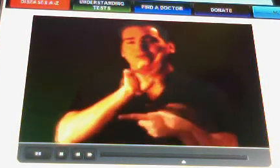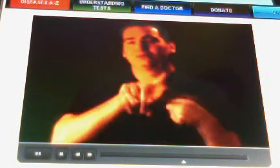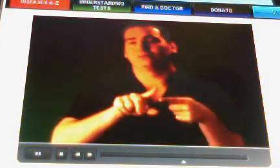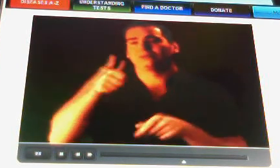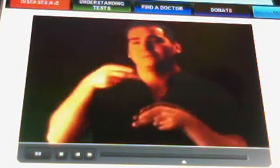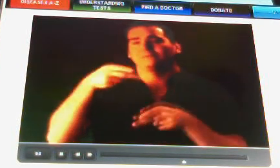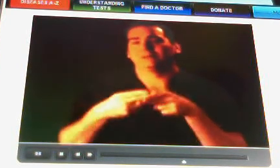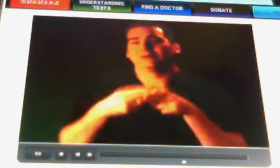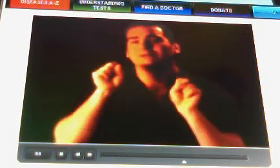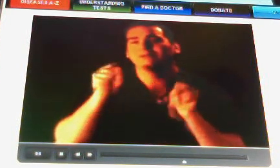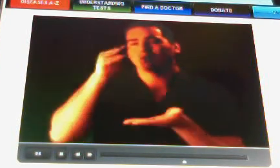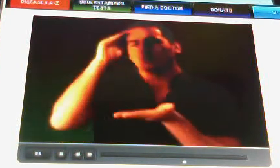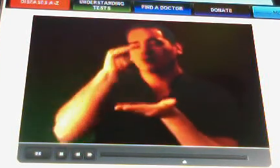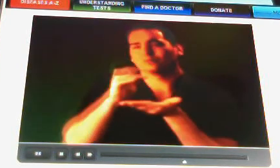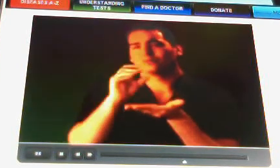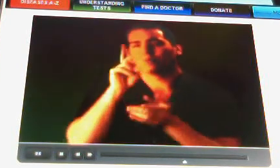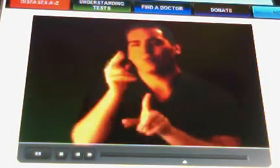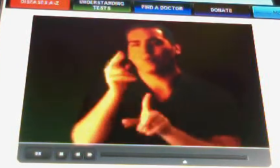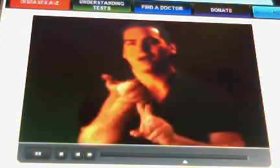That will help you lose weight.